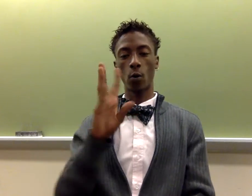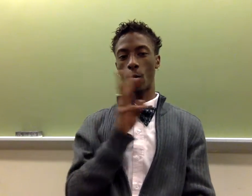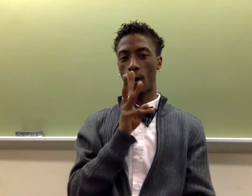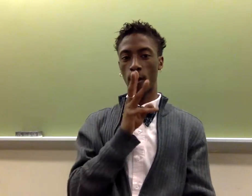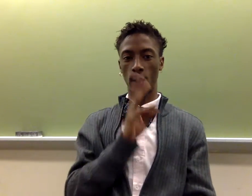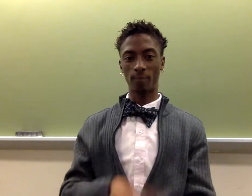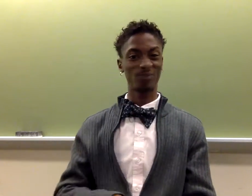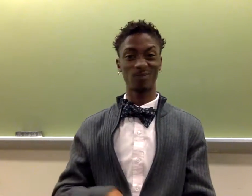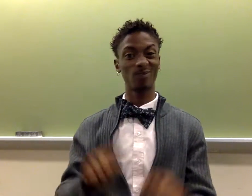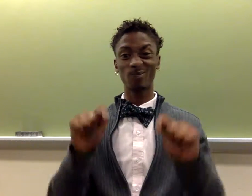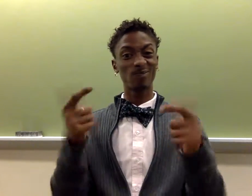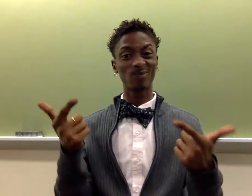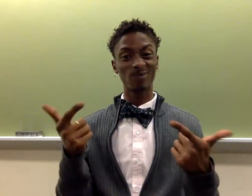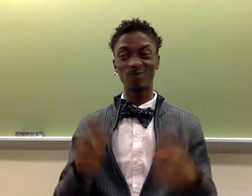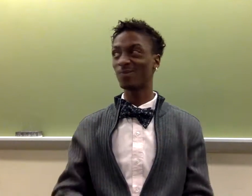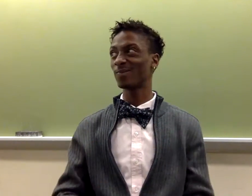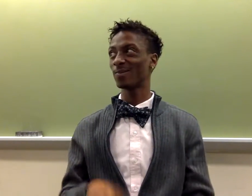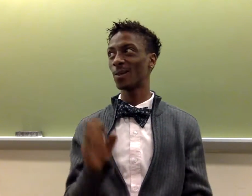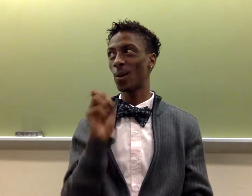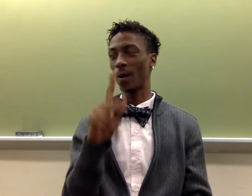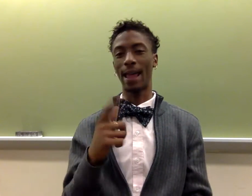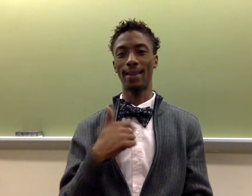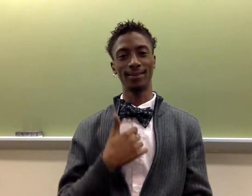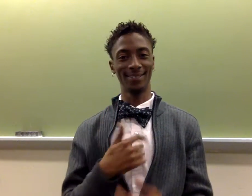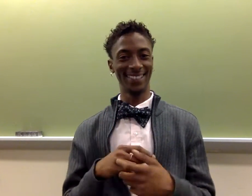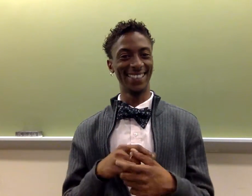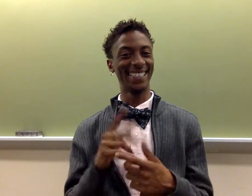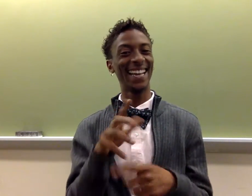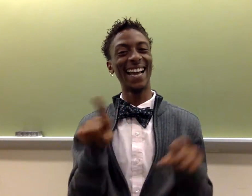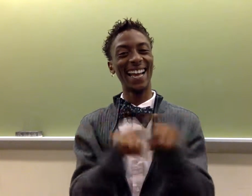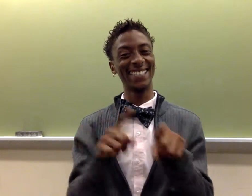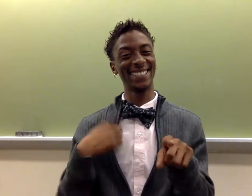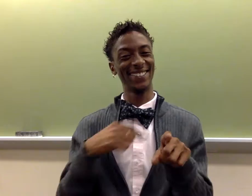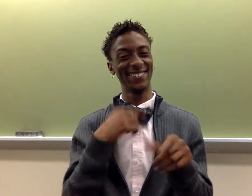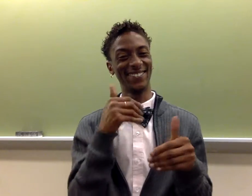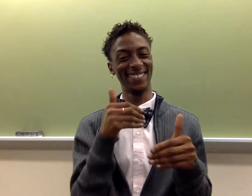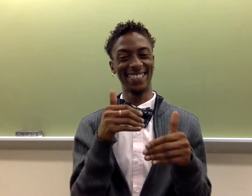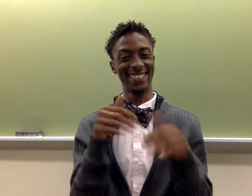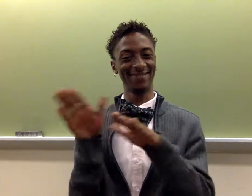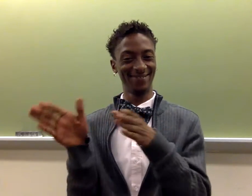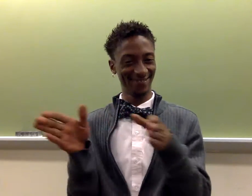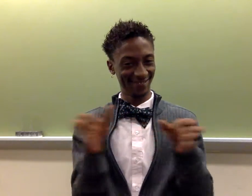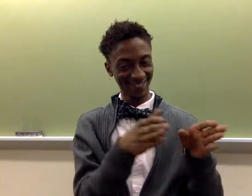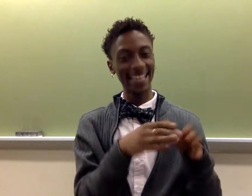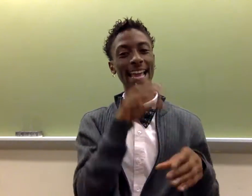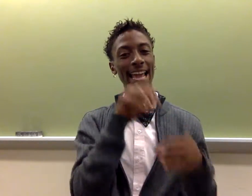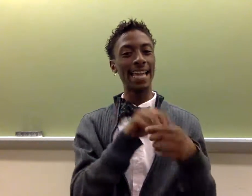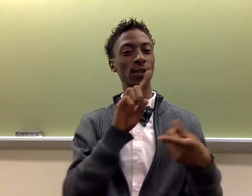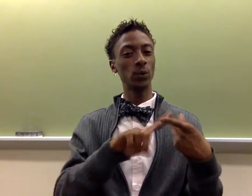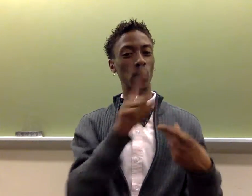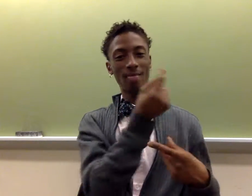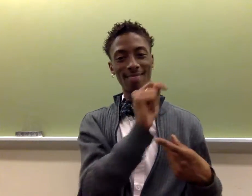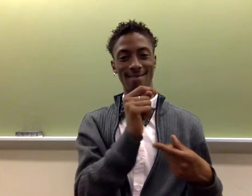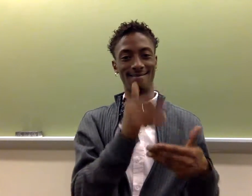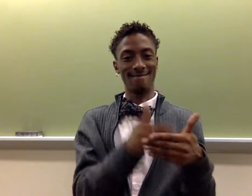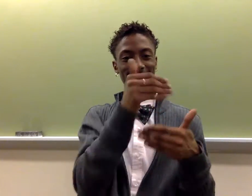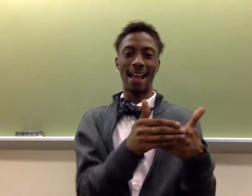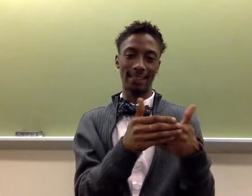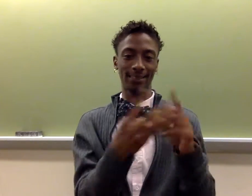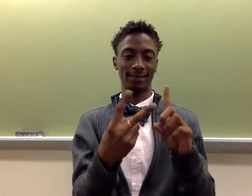No good. Okay. As we move from that into the next spectrum of things, and we